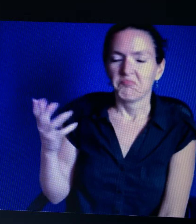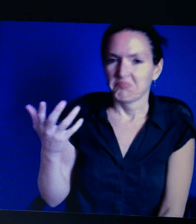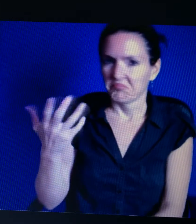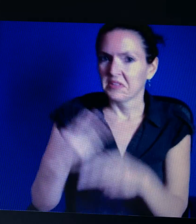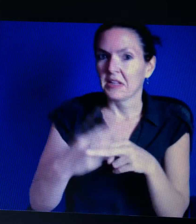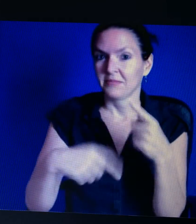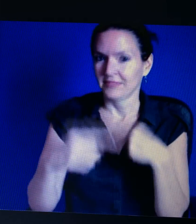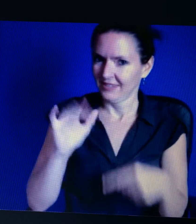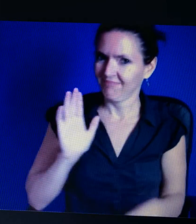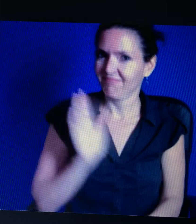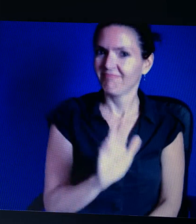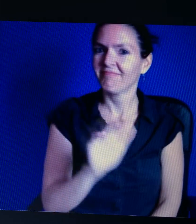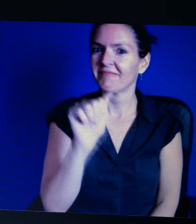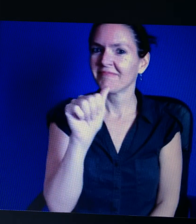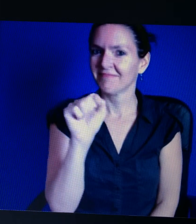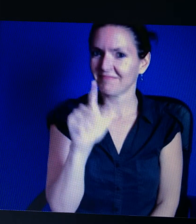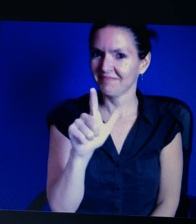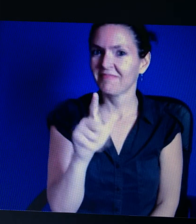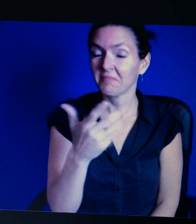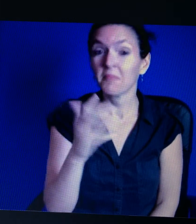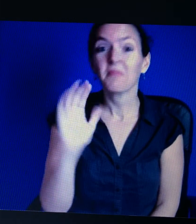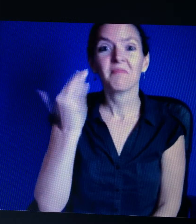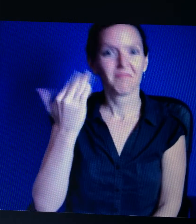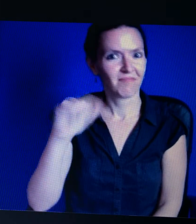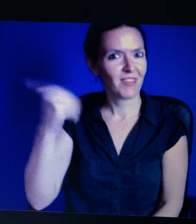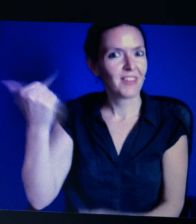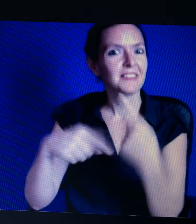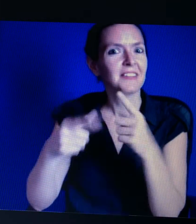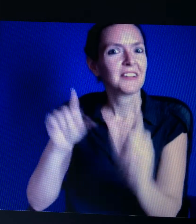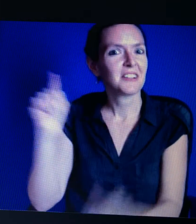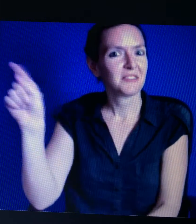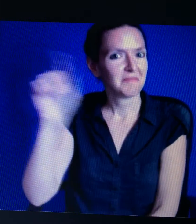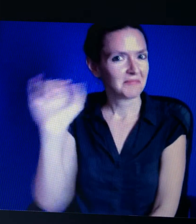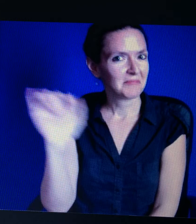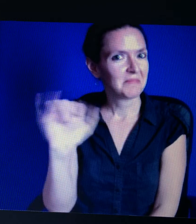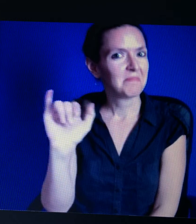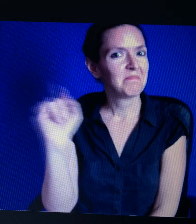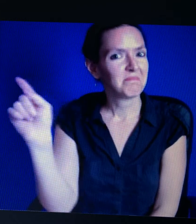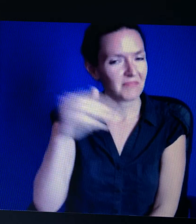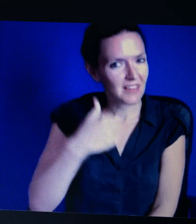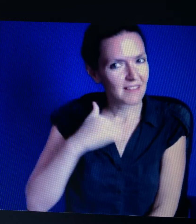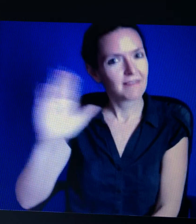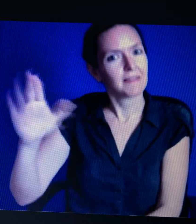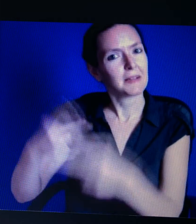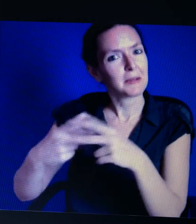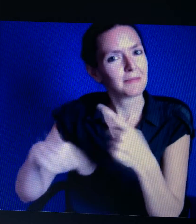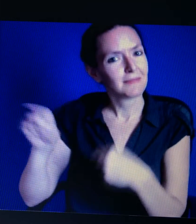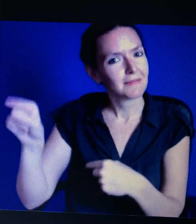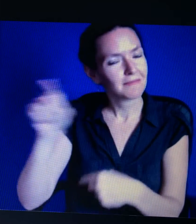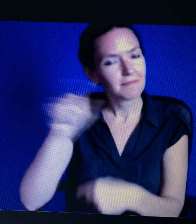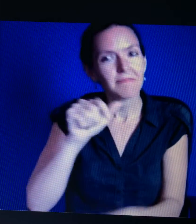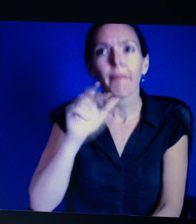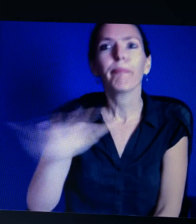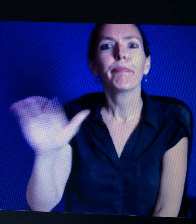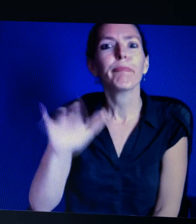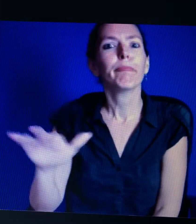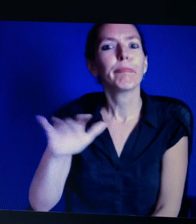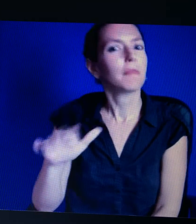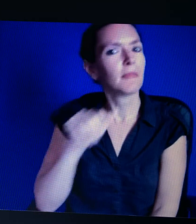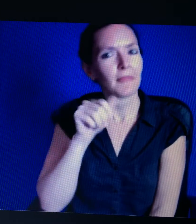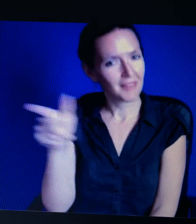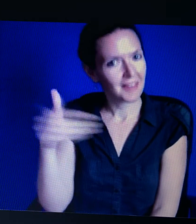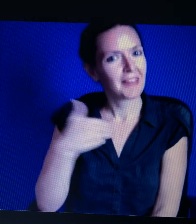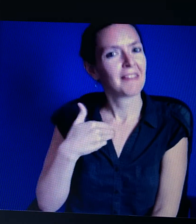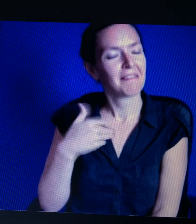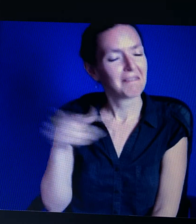What about the deaf community? You're given a name sign in ASL. And other people have name